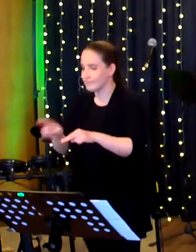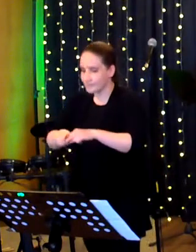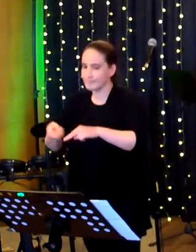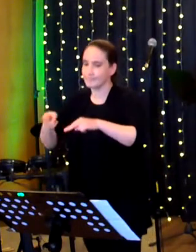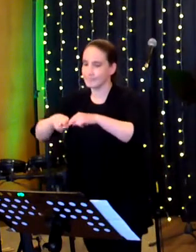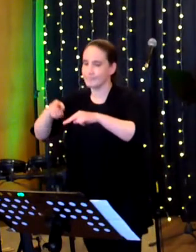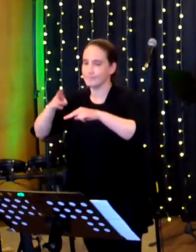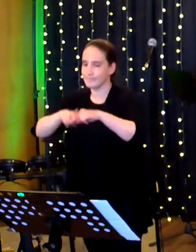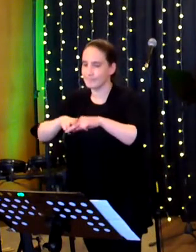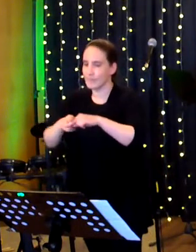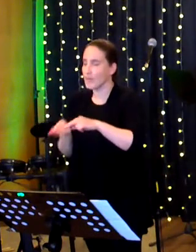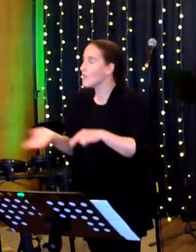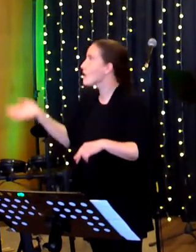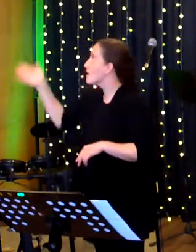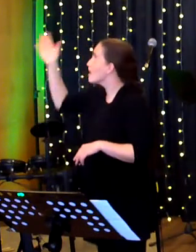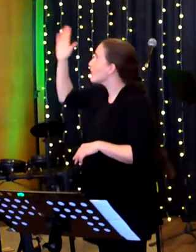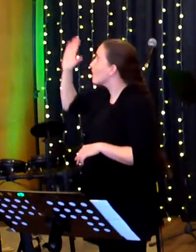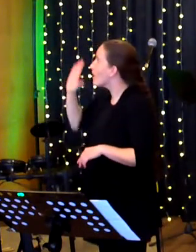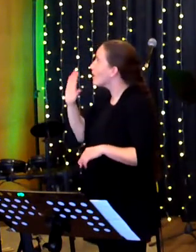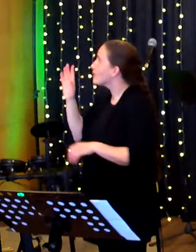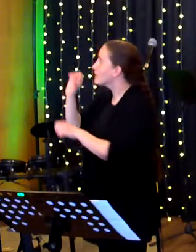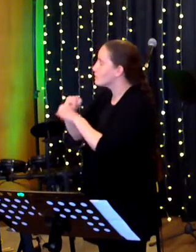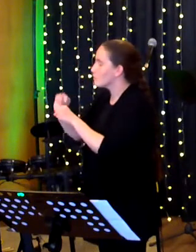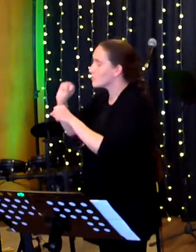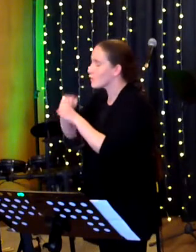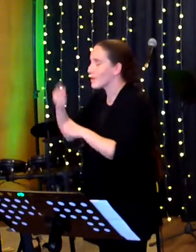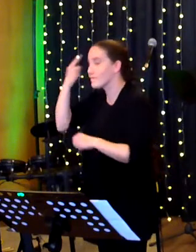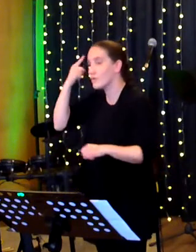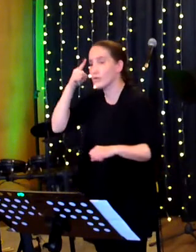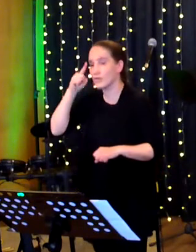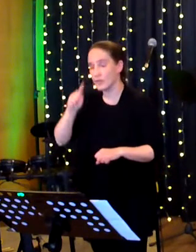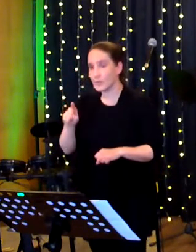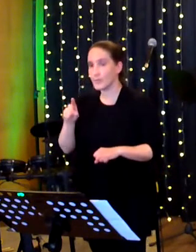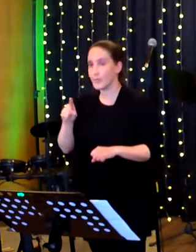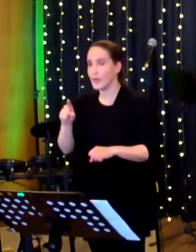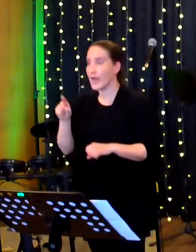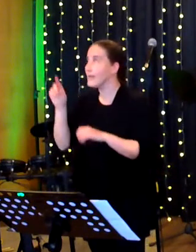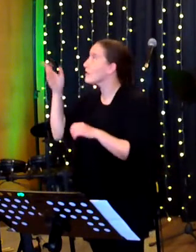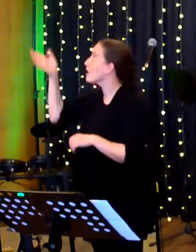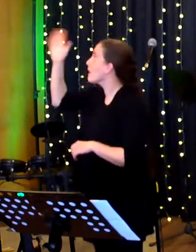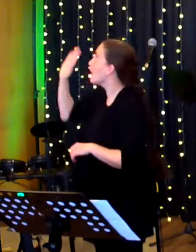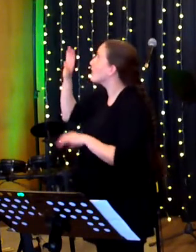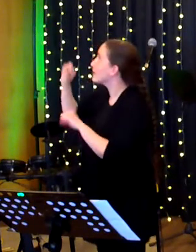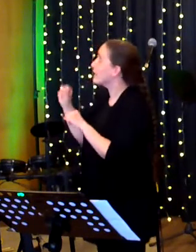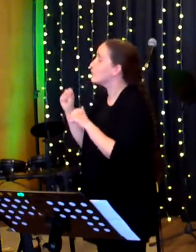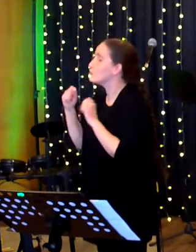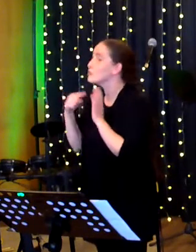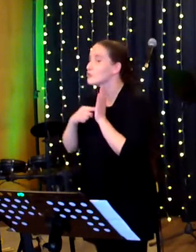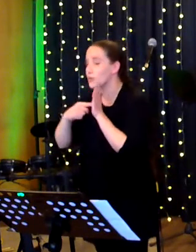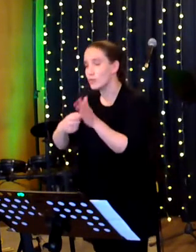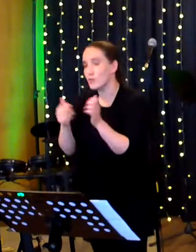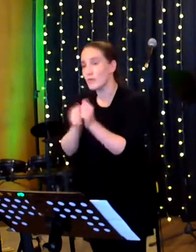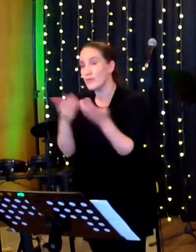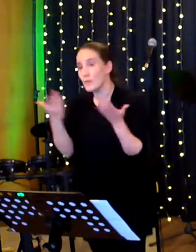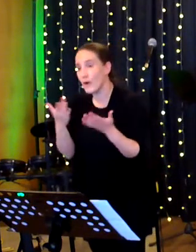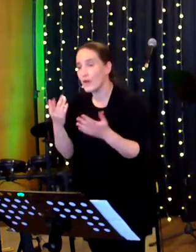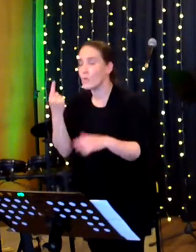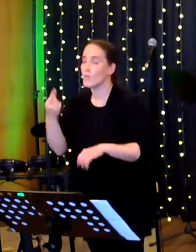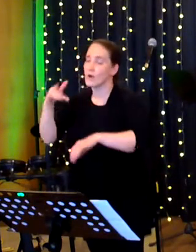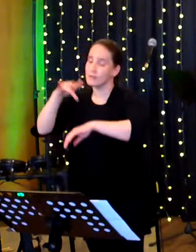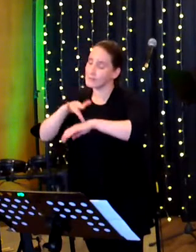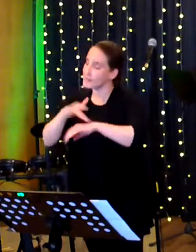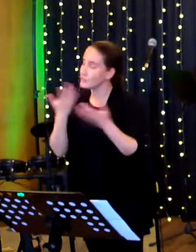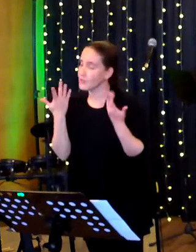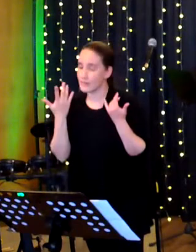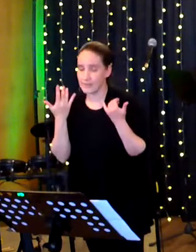that God is still working on for you. One touch, and it's enough to keep going. One touch, and your strength can